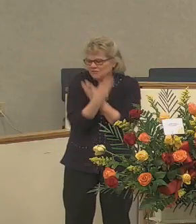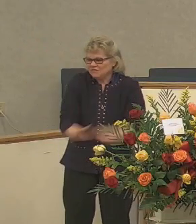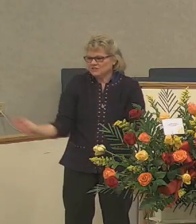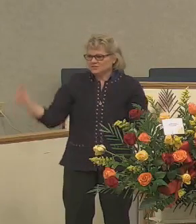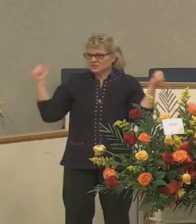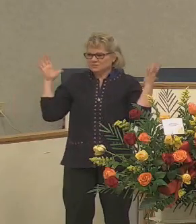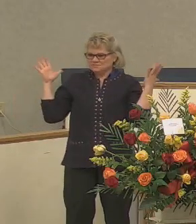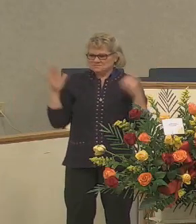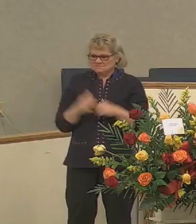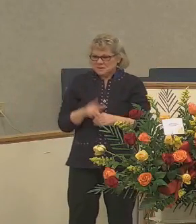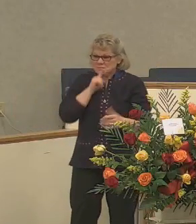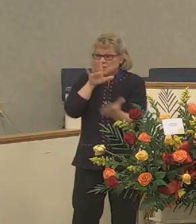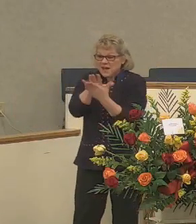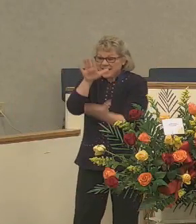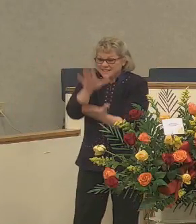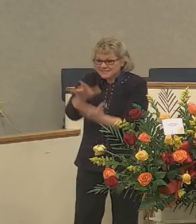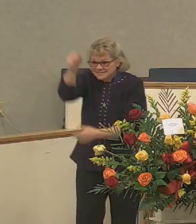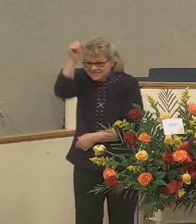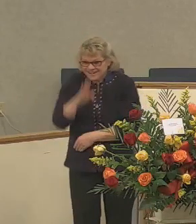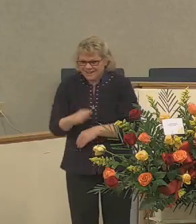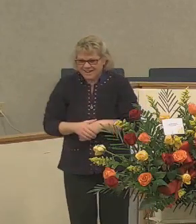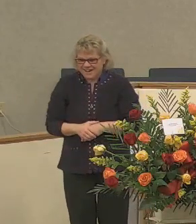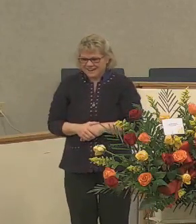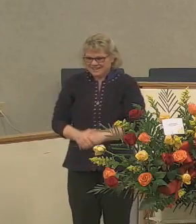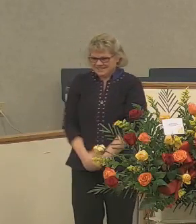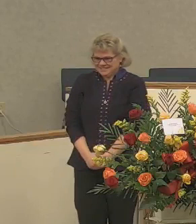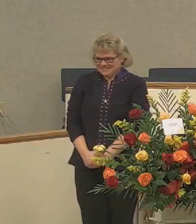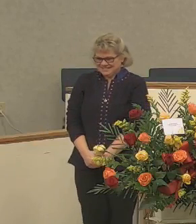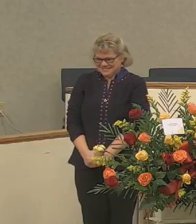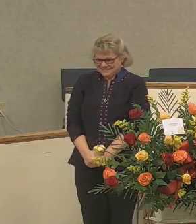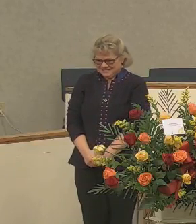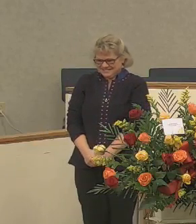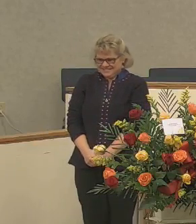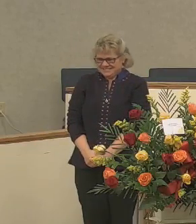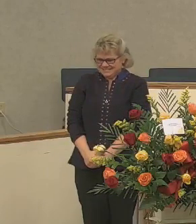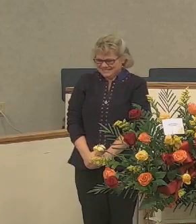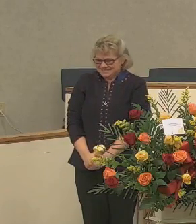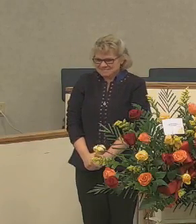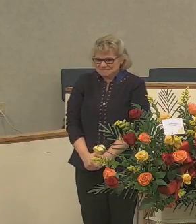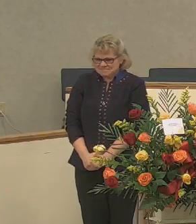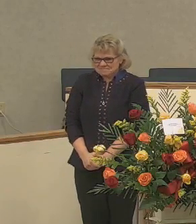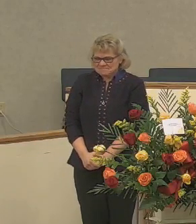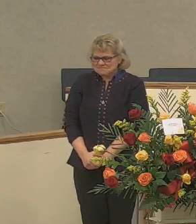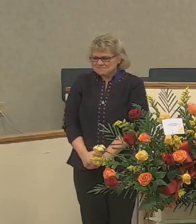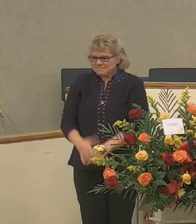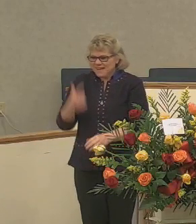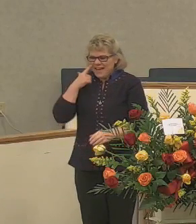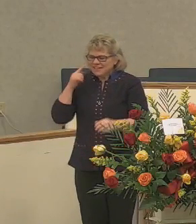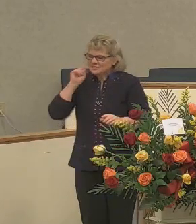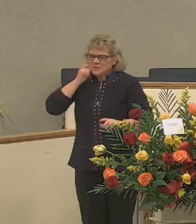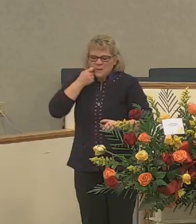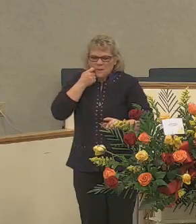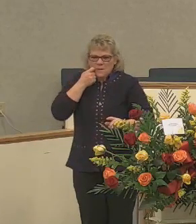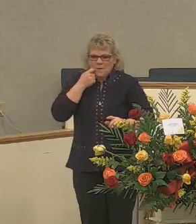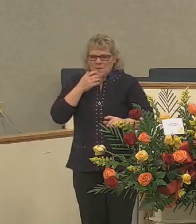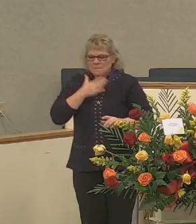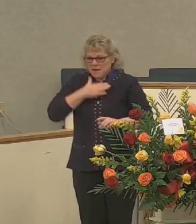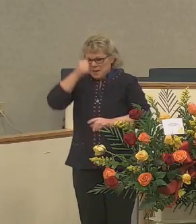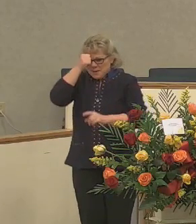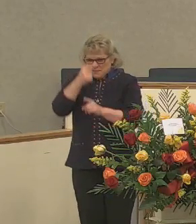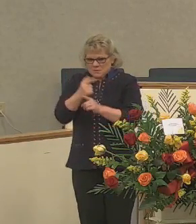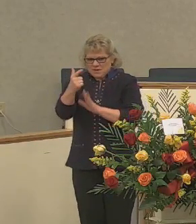Amen? Amen. And I think it's really cool that my father-in-law can share his